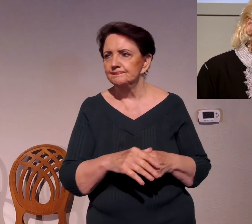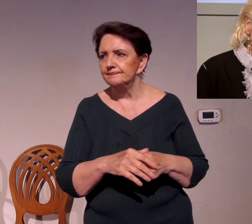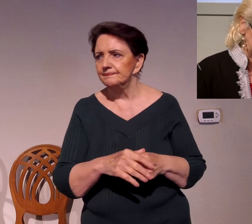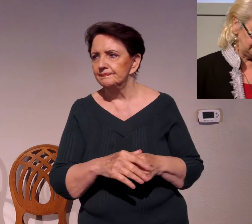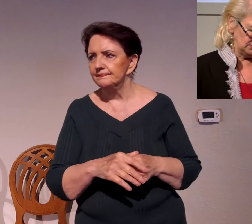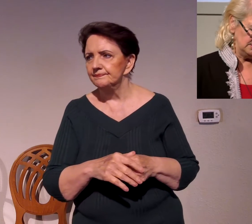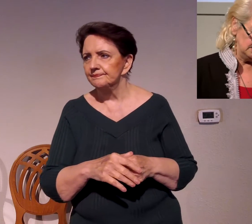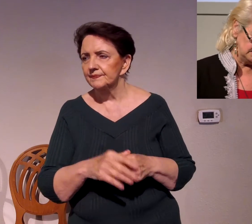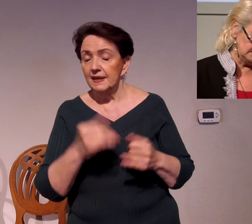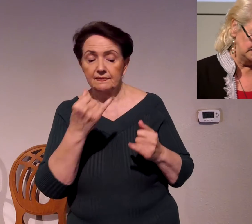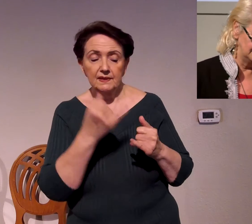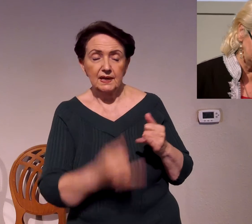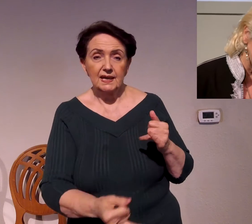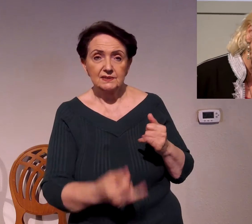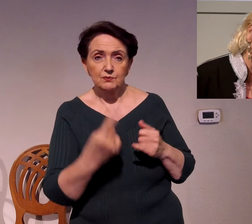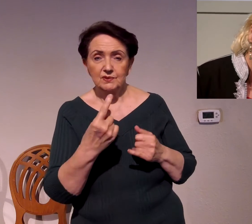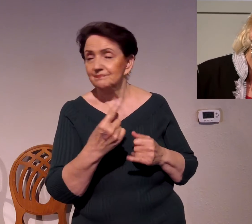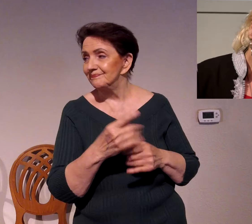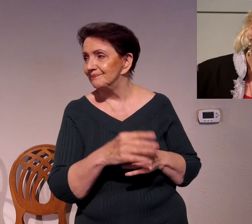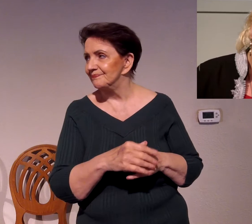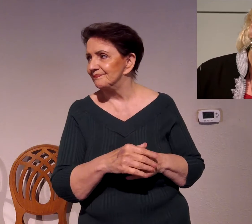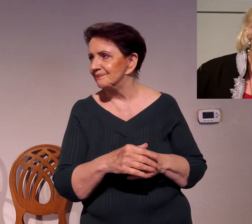And finally,